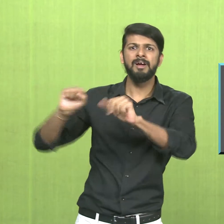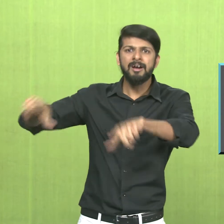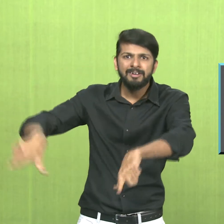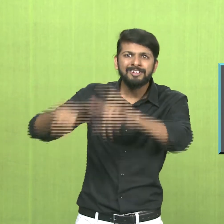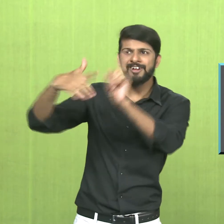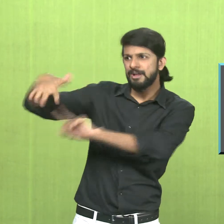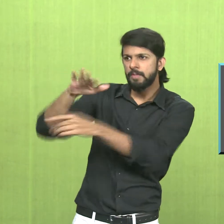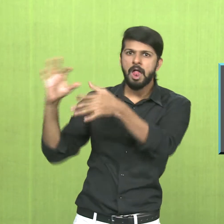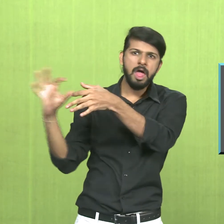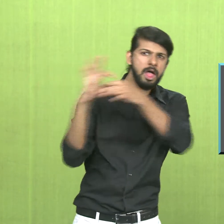eyes, thereby